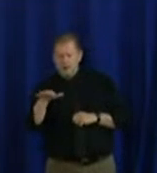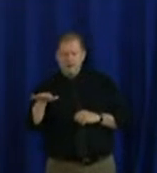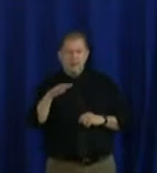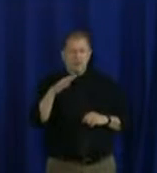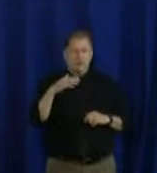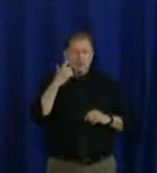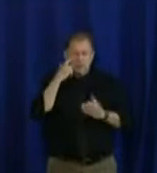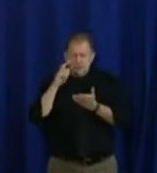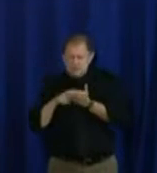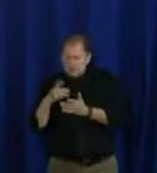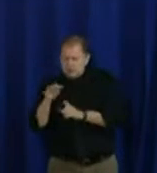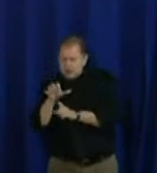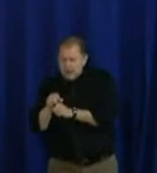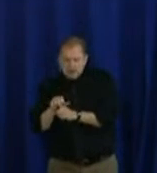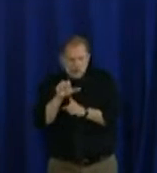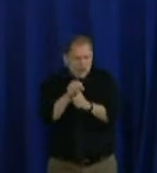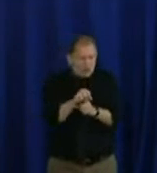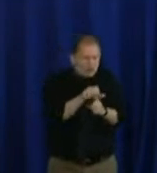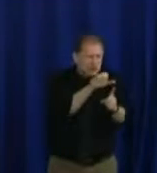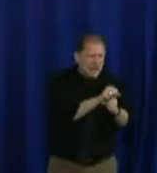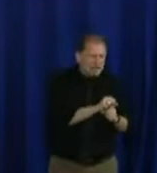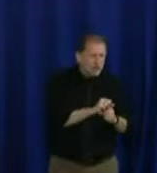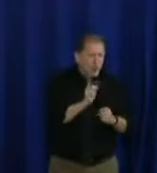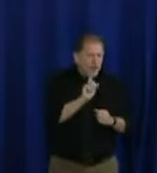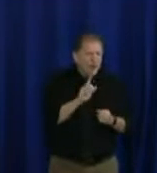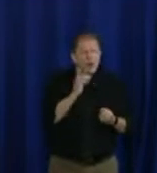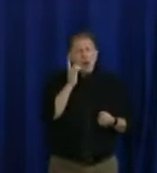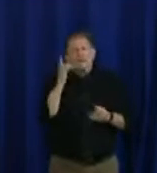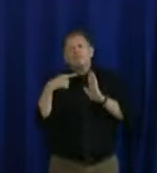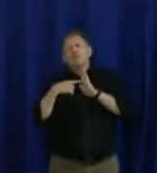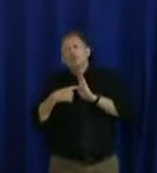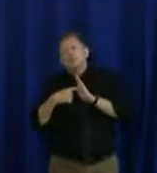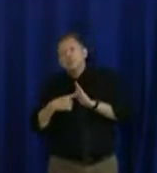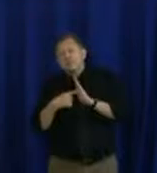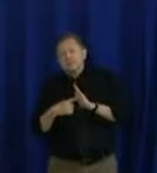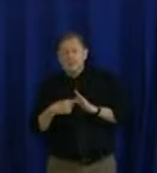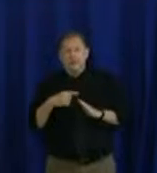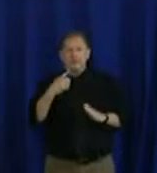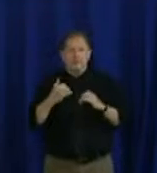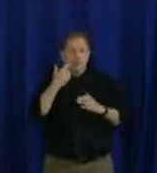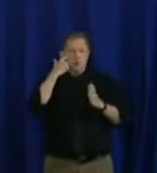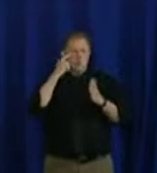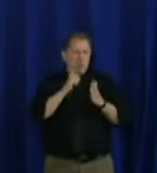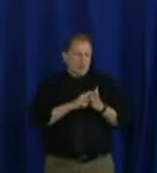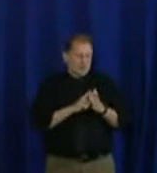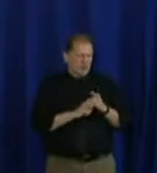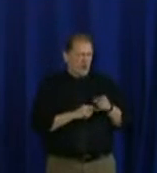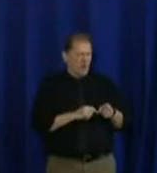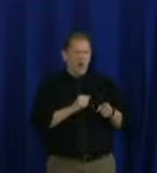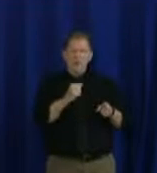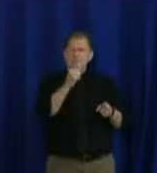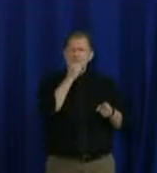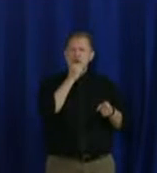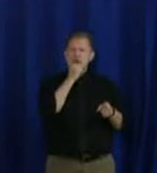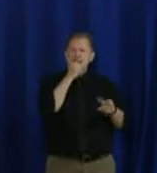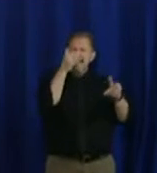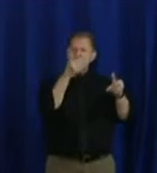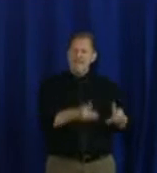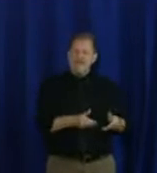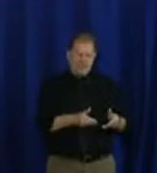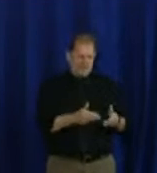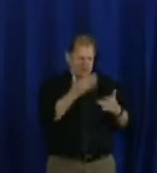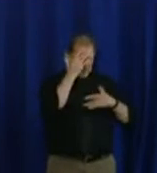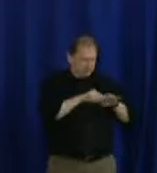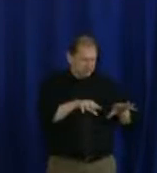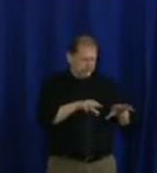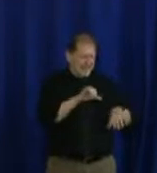for example, a lot of cases that are associated with bars. Bars would be one of the earlier things we might think